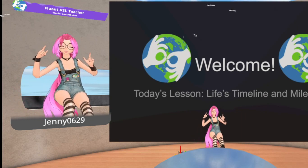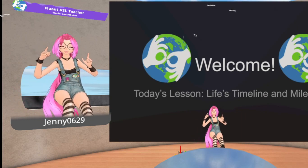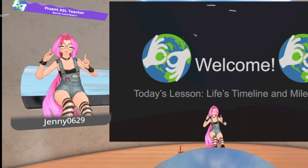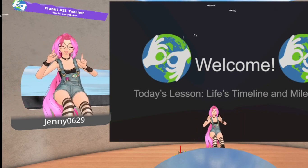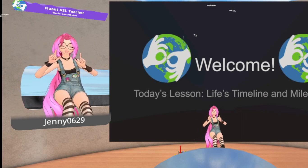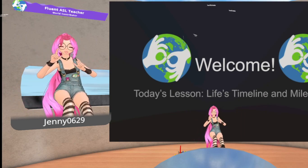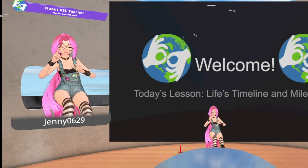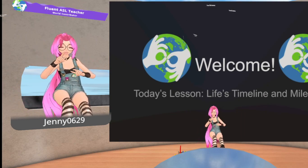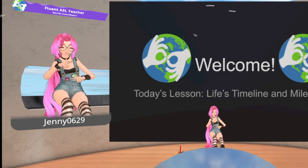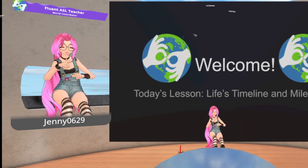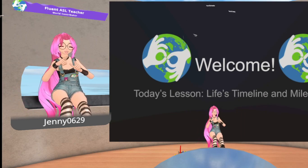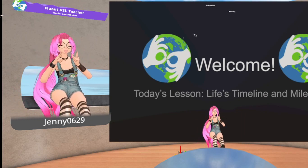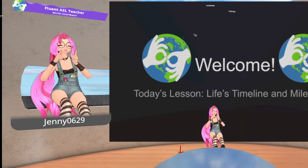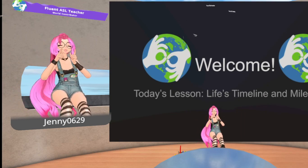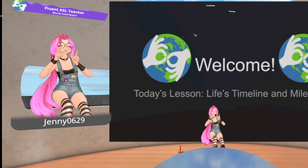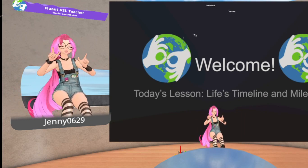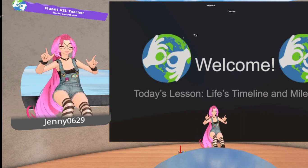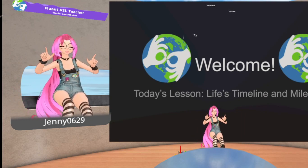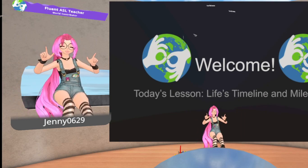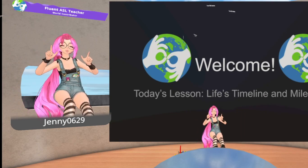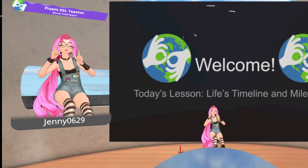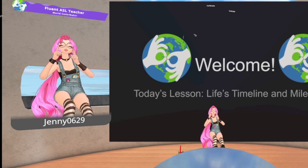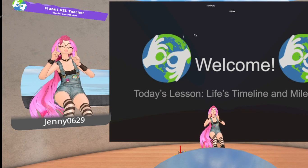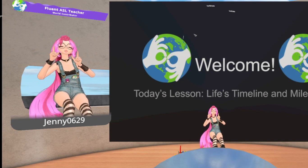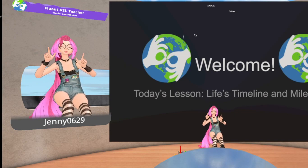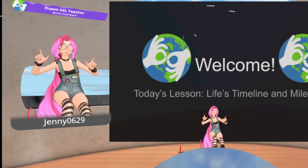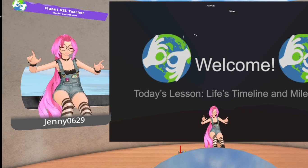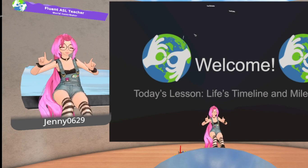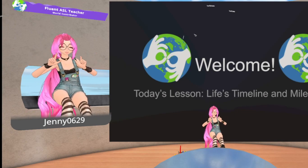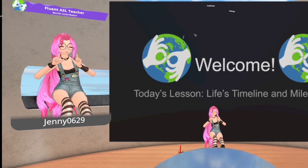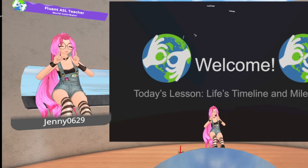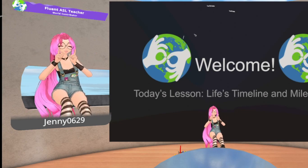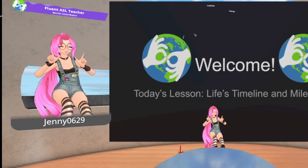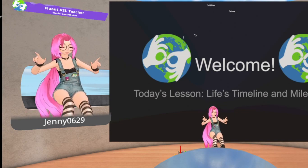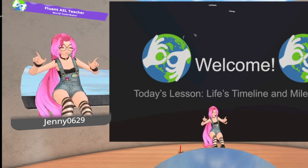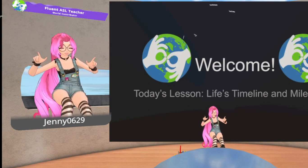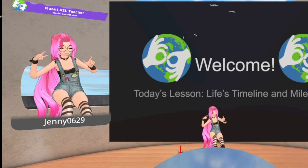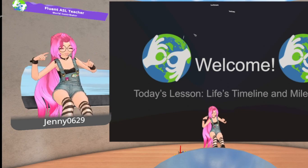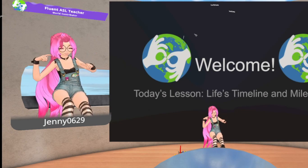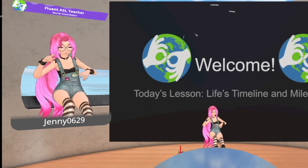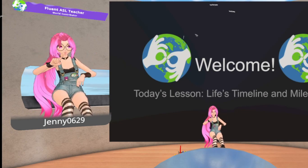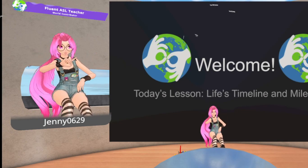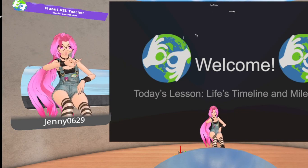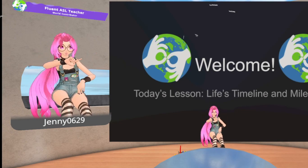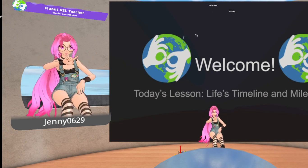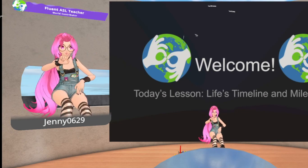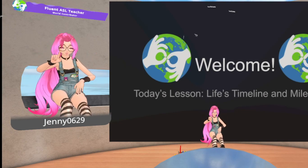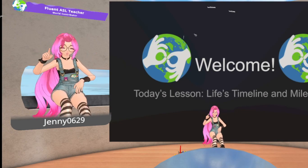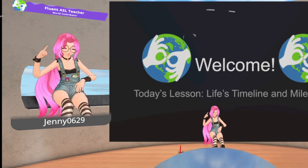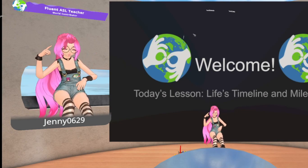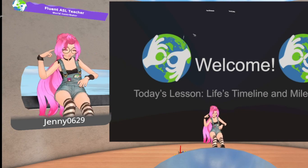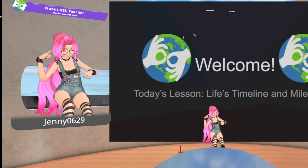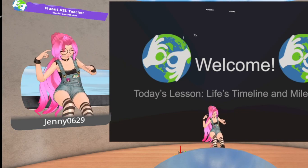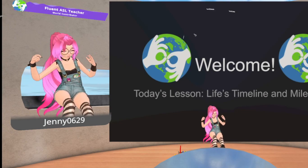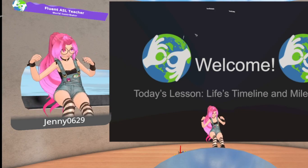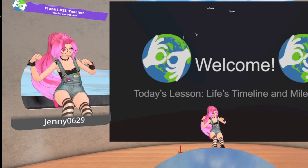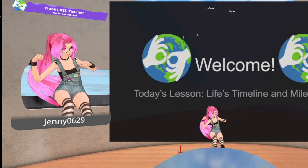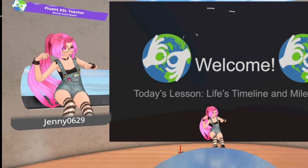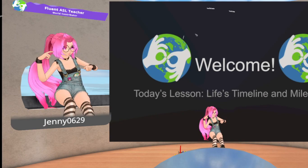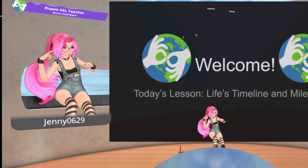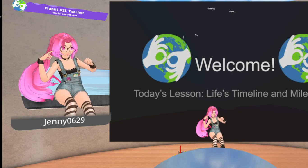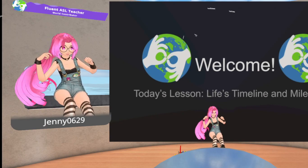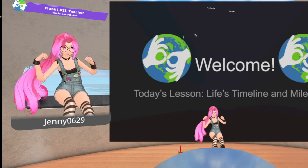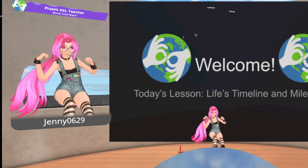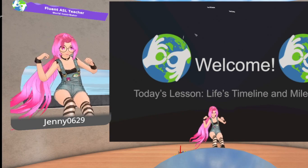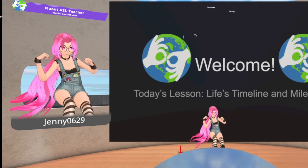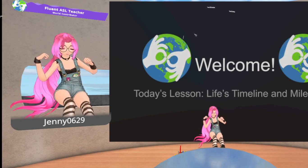the I know the signed exact English is like this. Loud. Loud. But don't do that. That's signed exact English, not ASL.